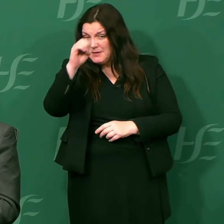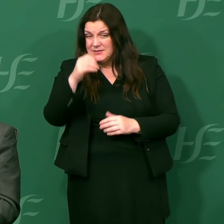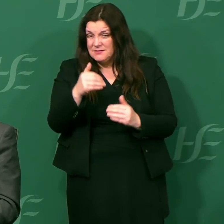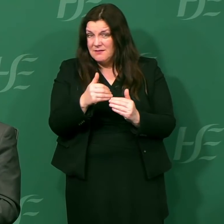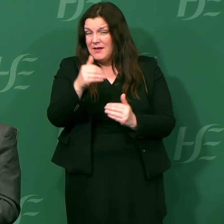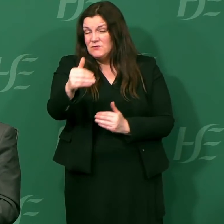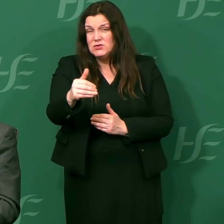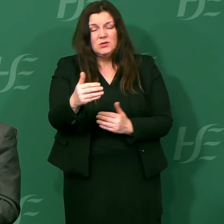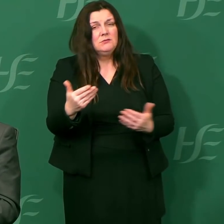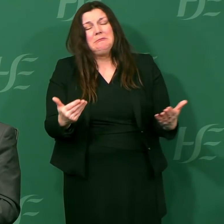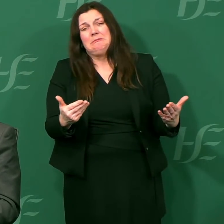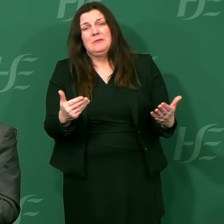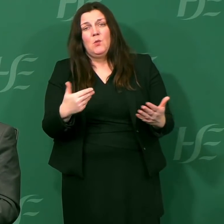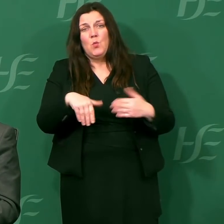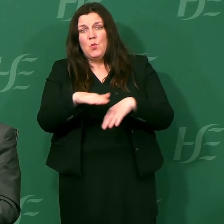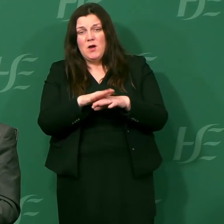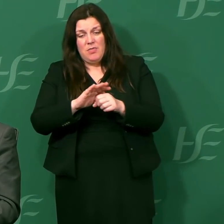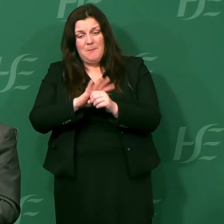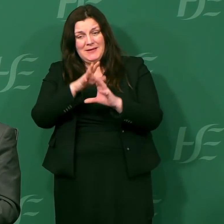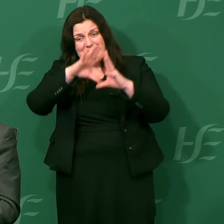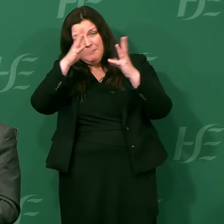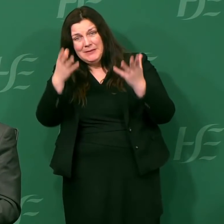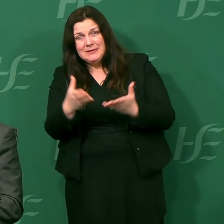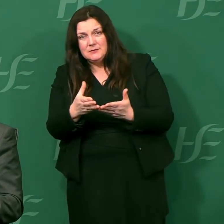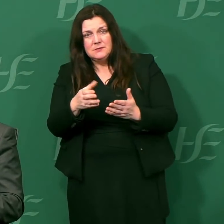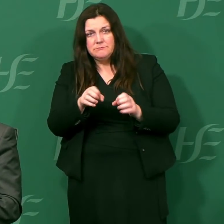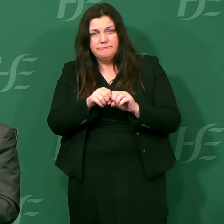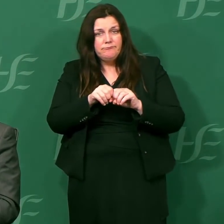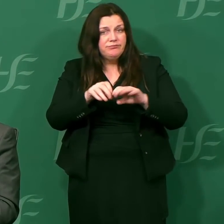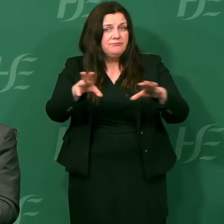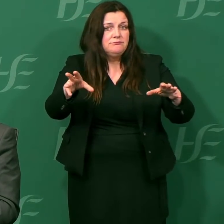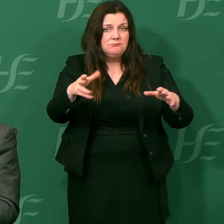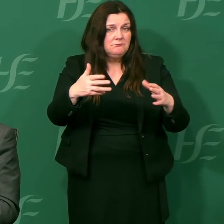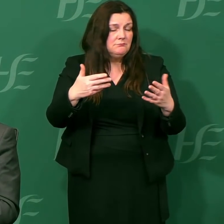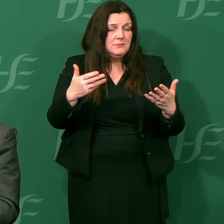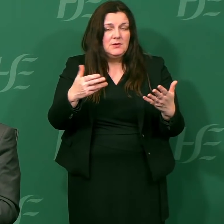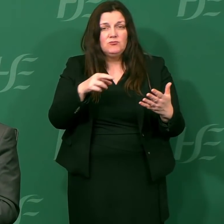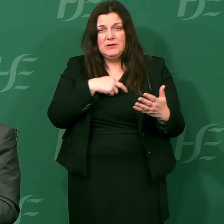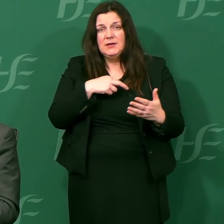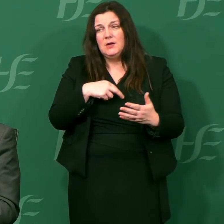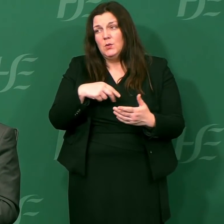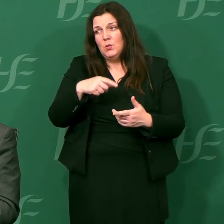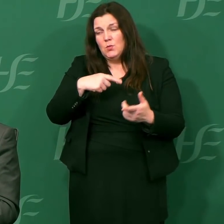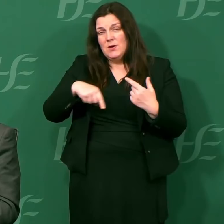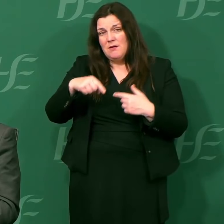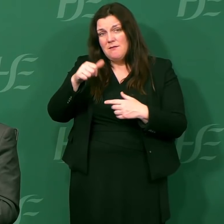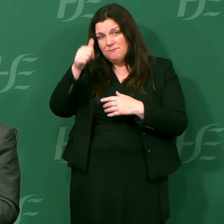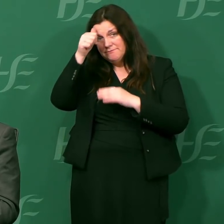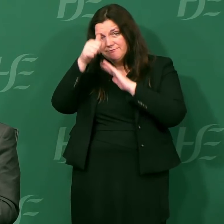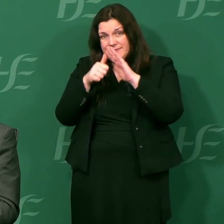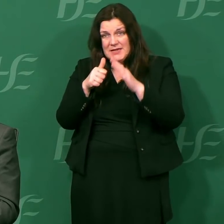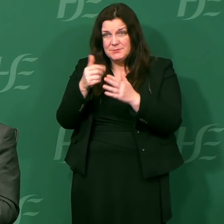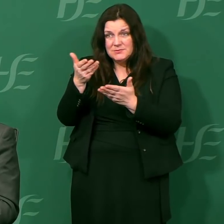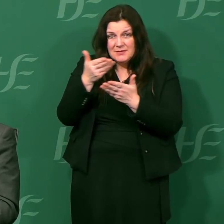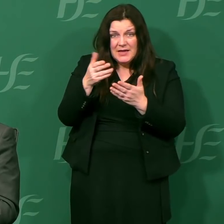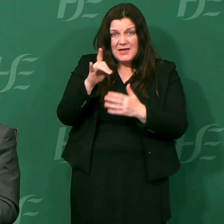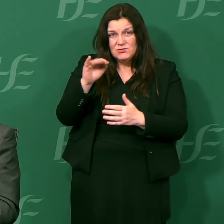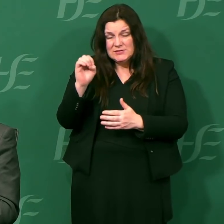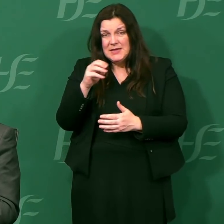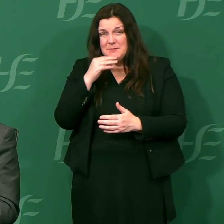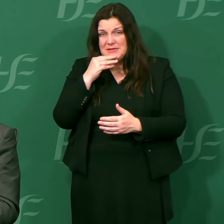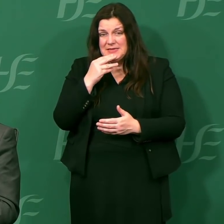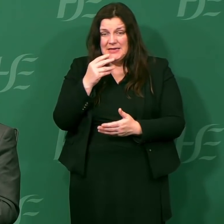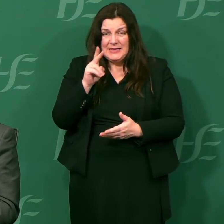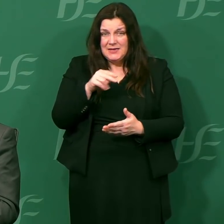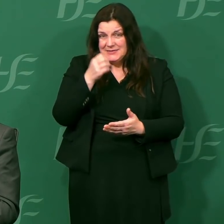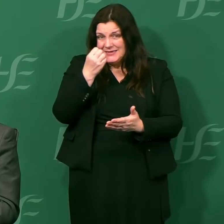this pandemic goes over the coming next year. So there'll be greater experts than us in the HSE to, maybe predict on